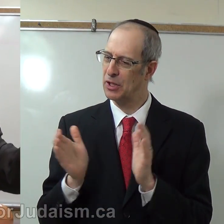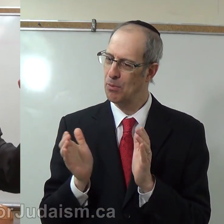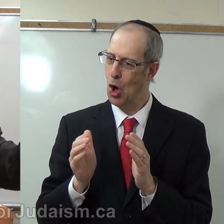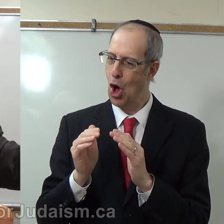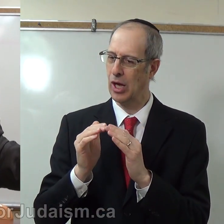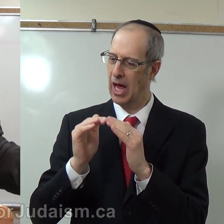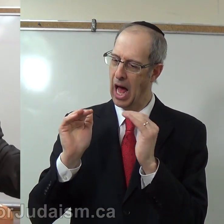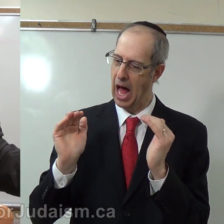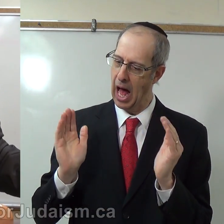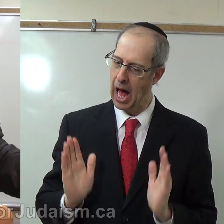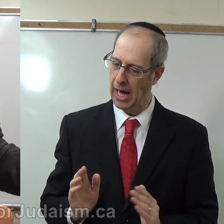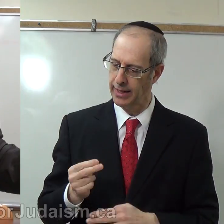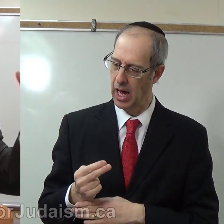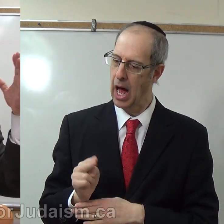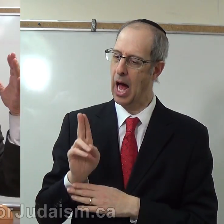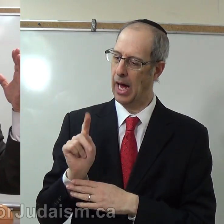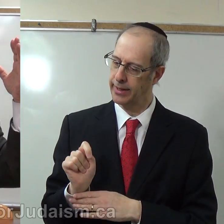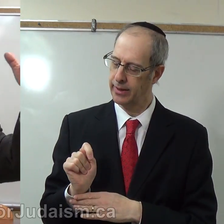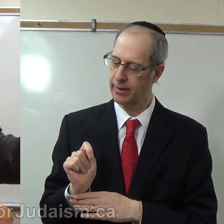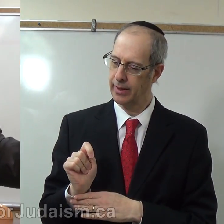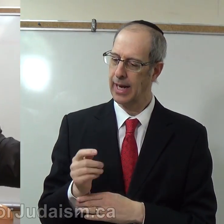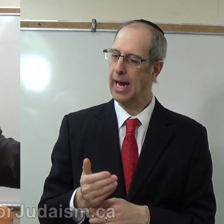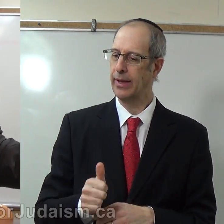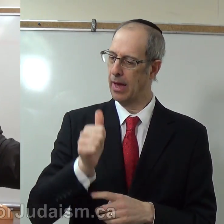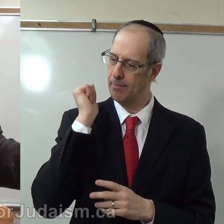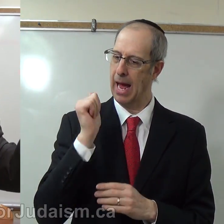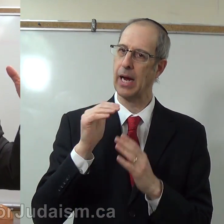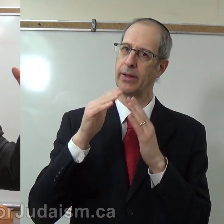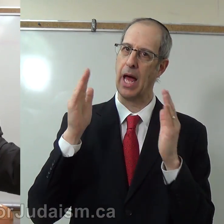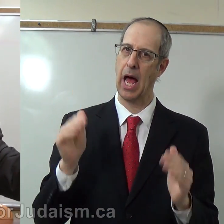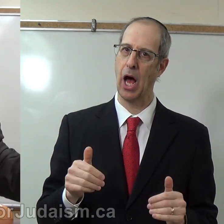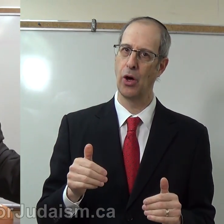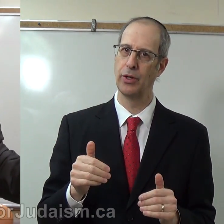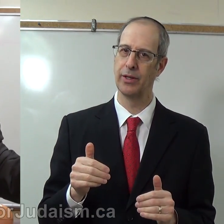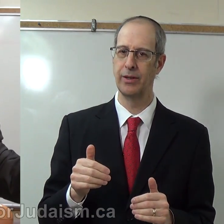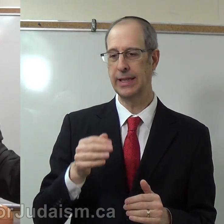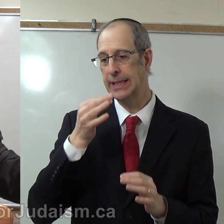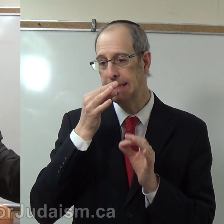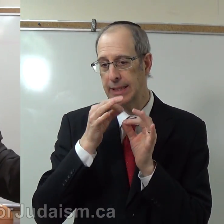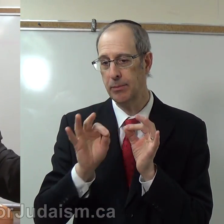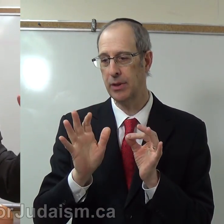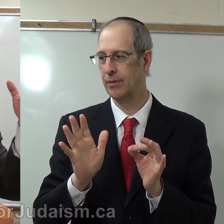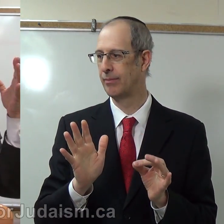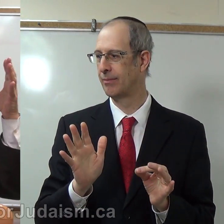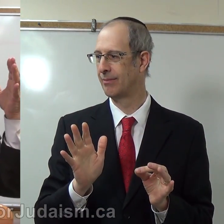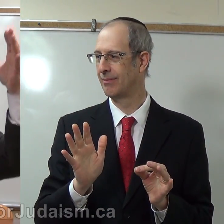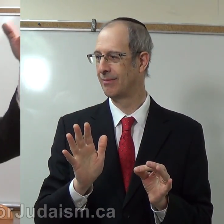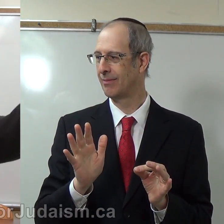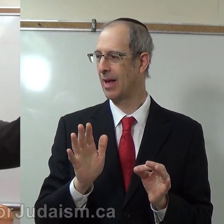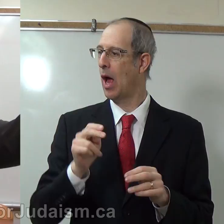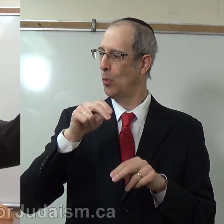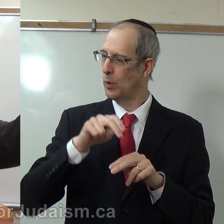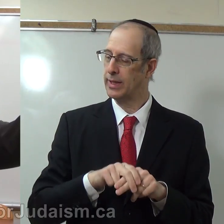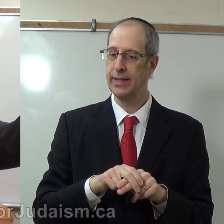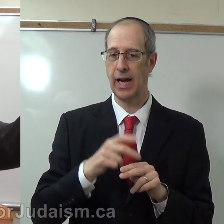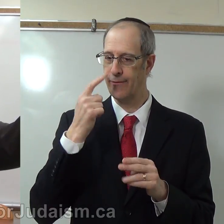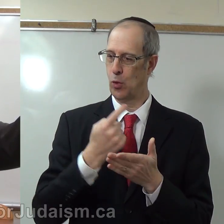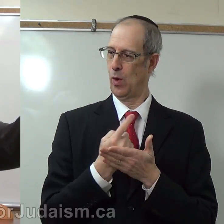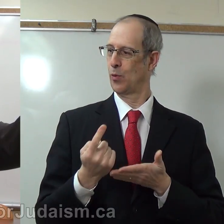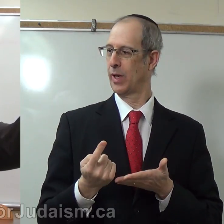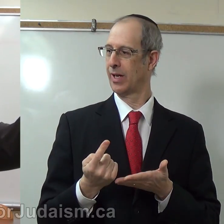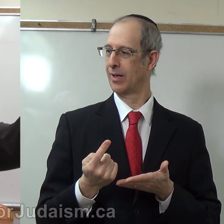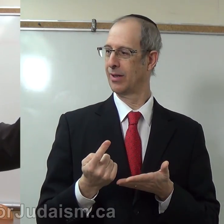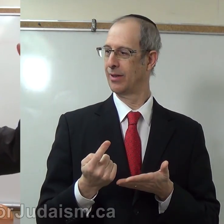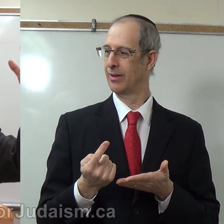a little hut we build in the back of our house very very simple and we sit there for a week